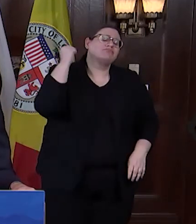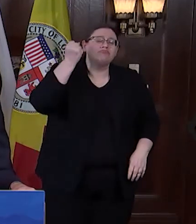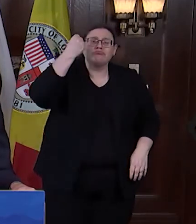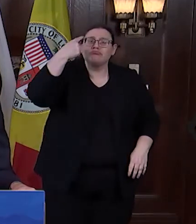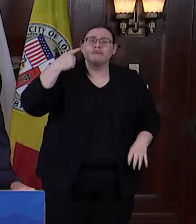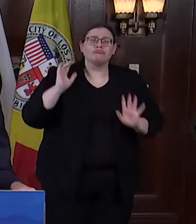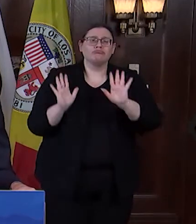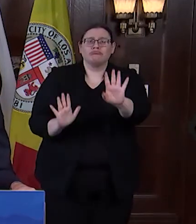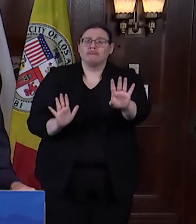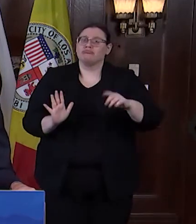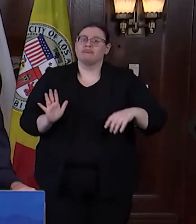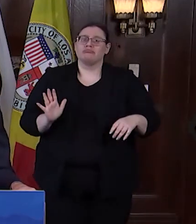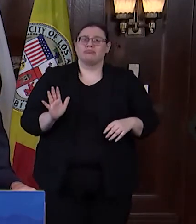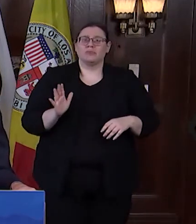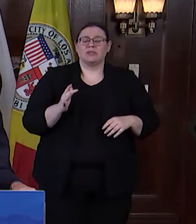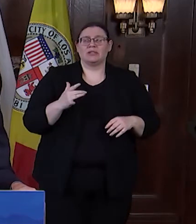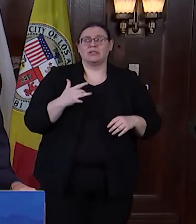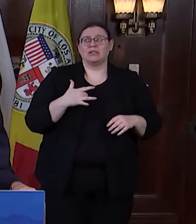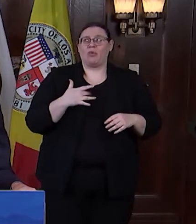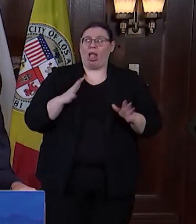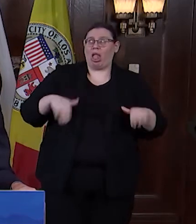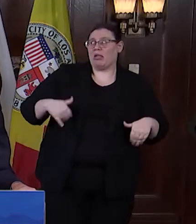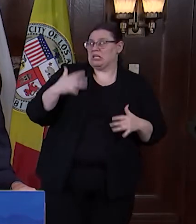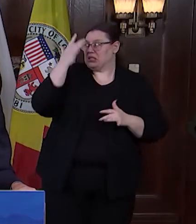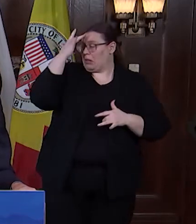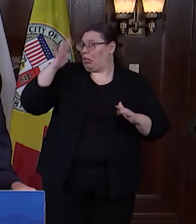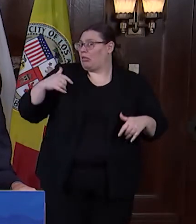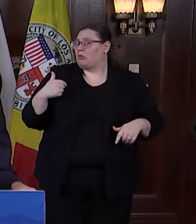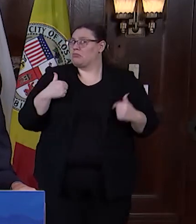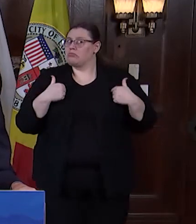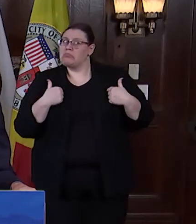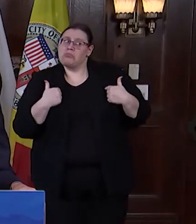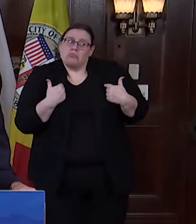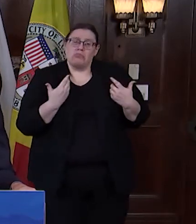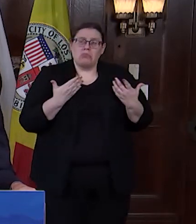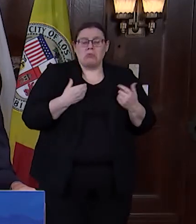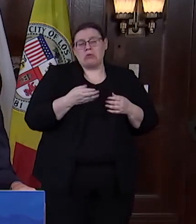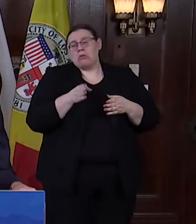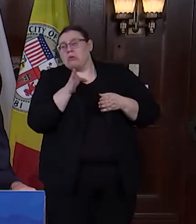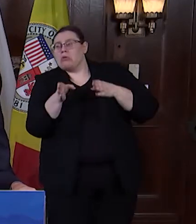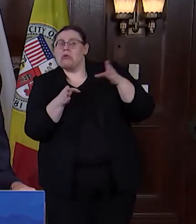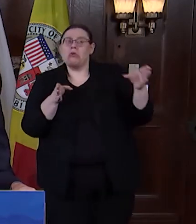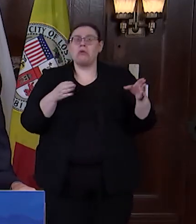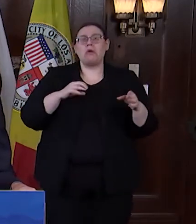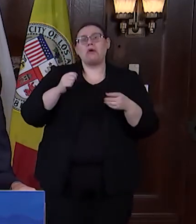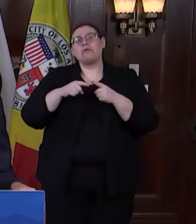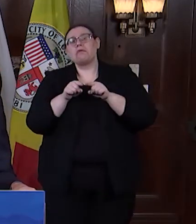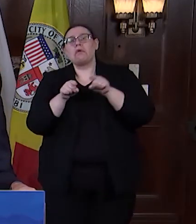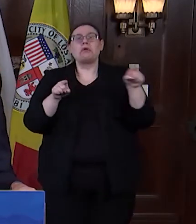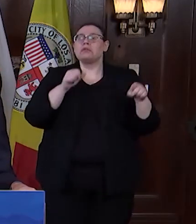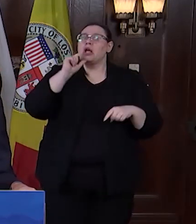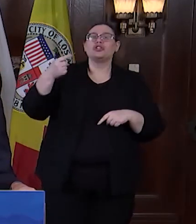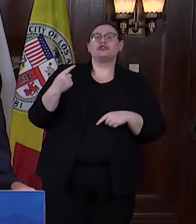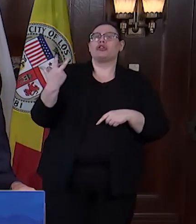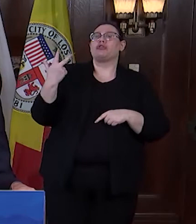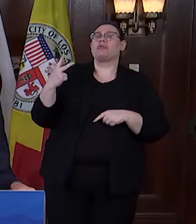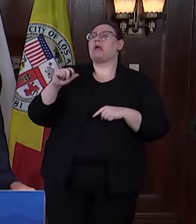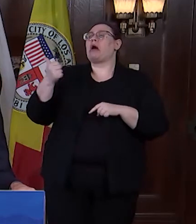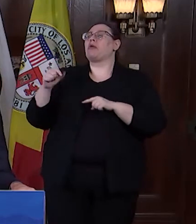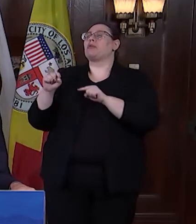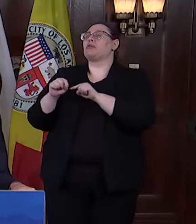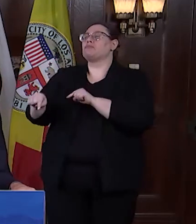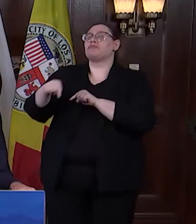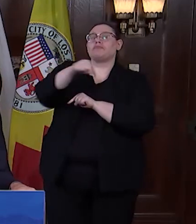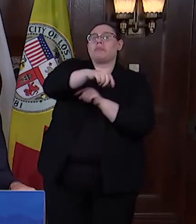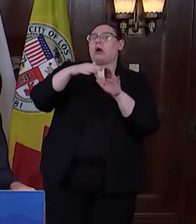thinking, maybe I still haven't gotten sick, it's been months, I can hang out with more than 3 households. Maybe I can take off that mask. Maybe